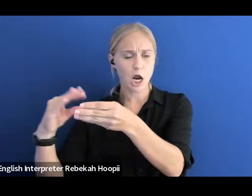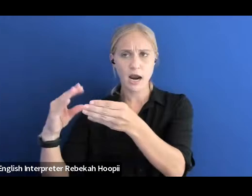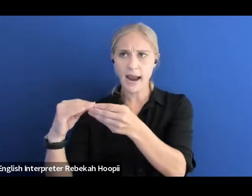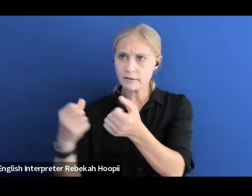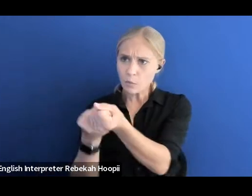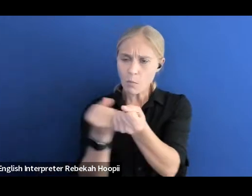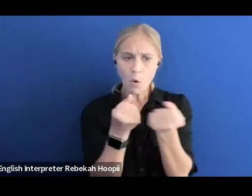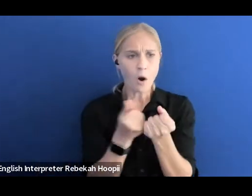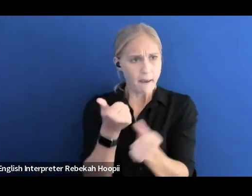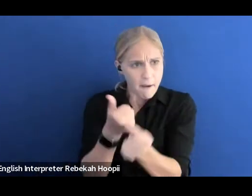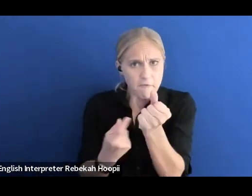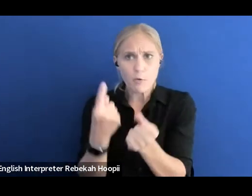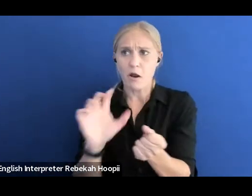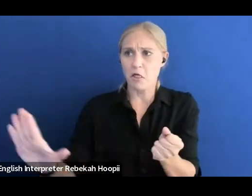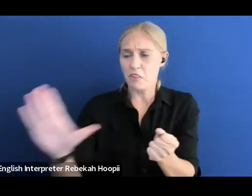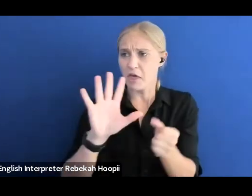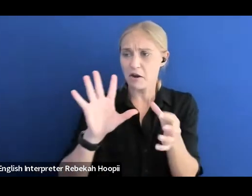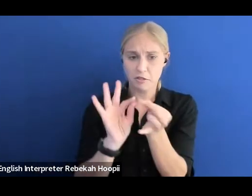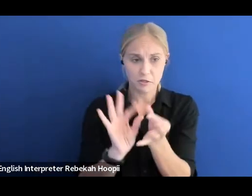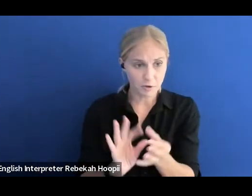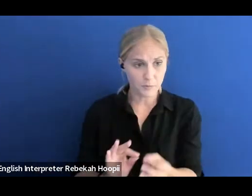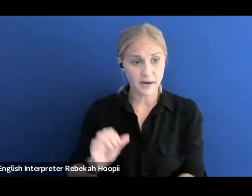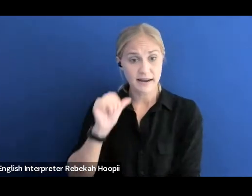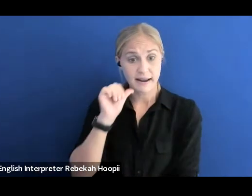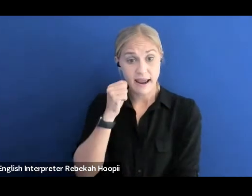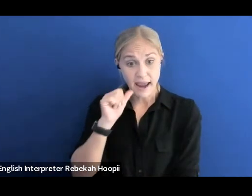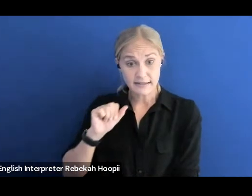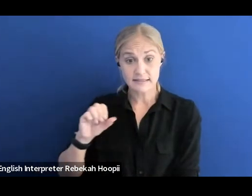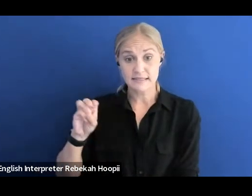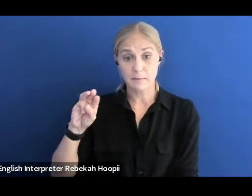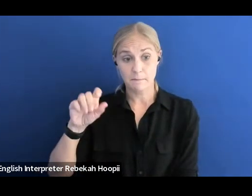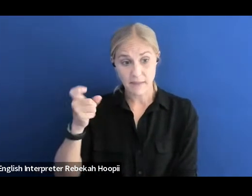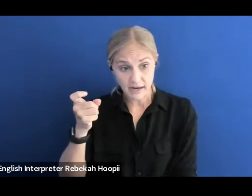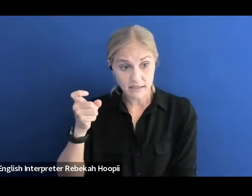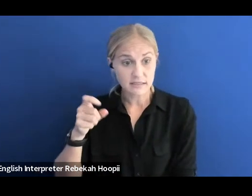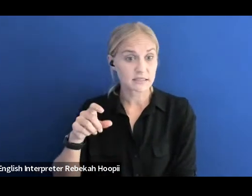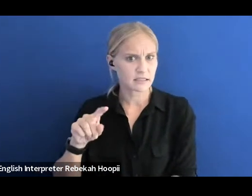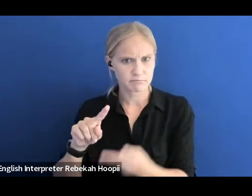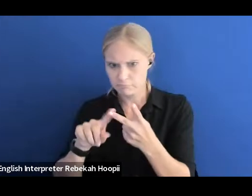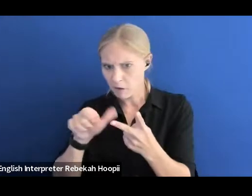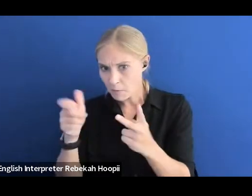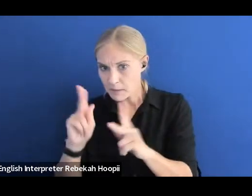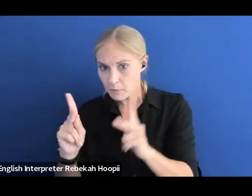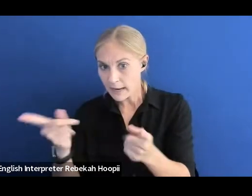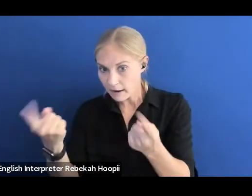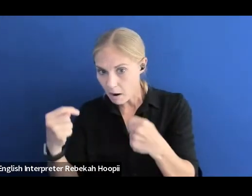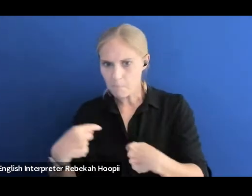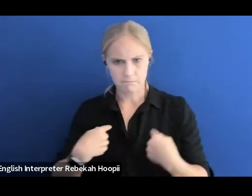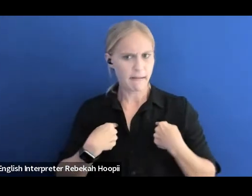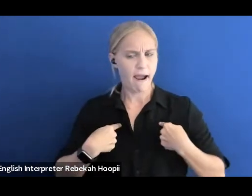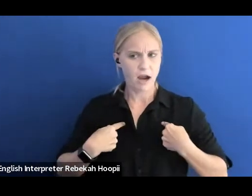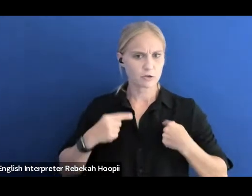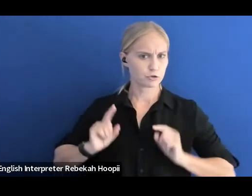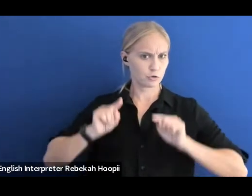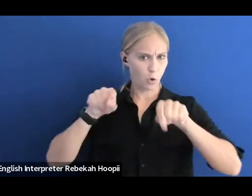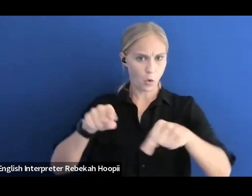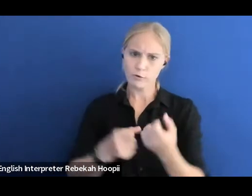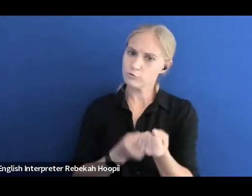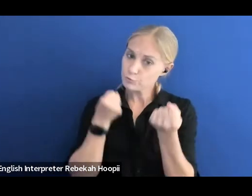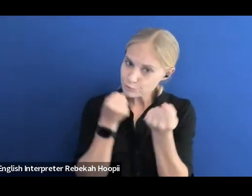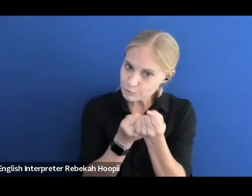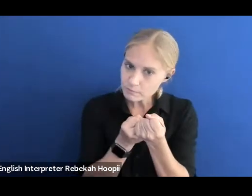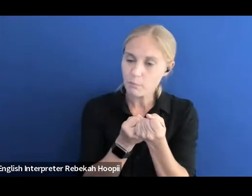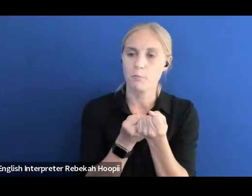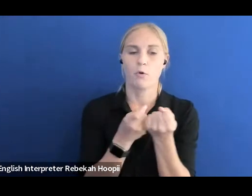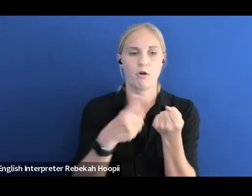said. And then if Auntie Max and Uncle Ku can be here, I better get down here and just support what they're saying.